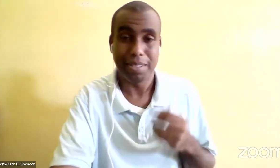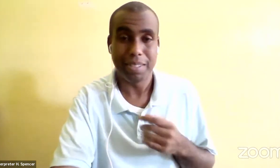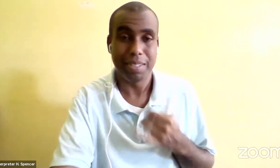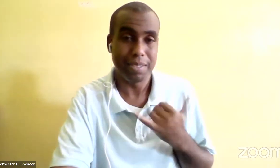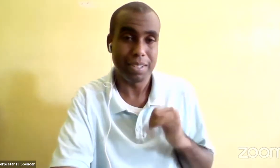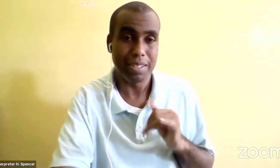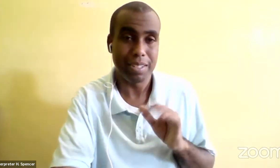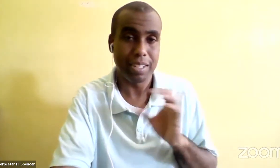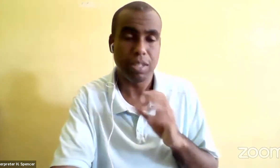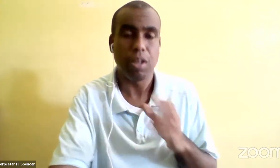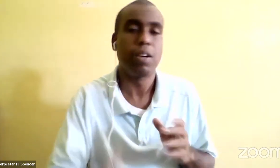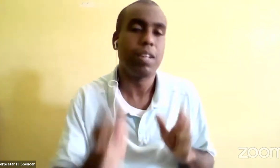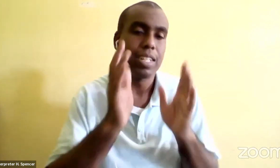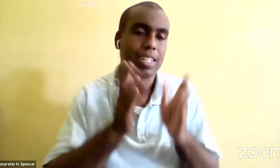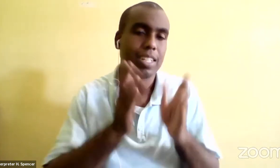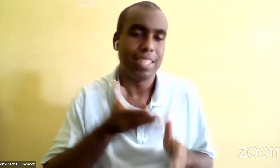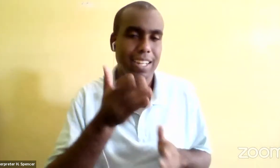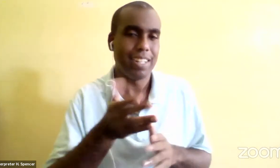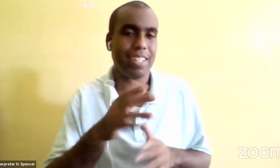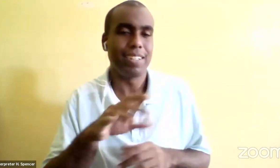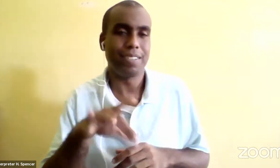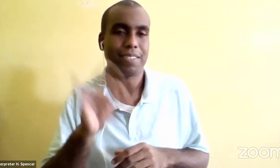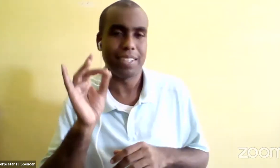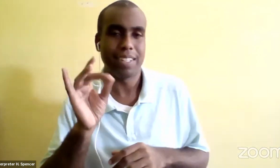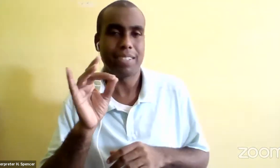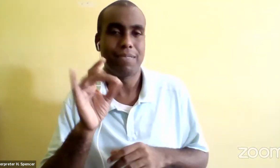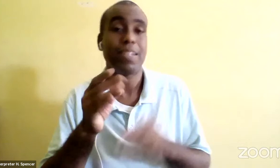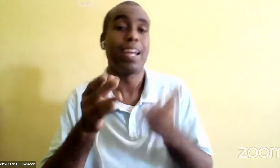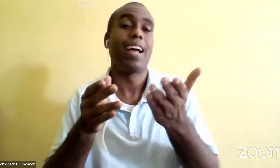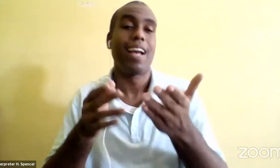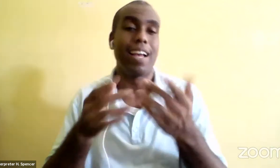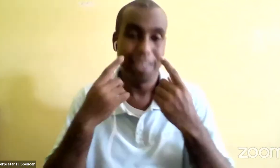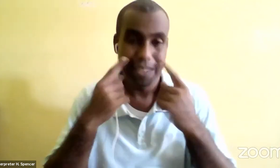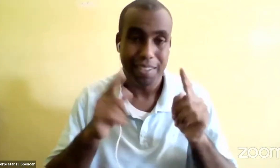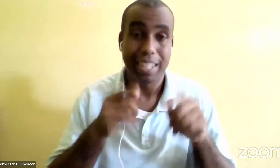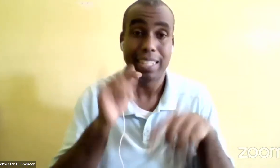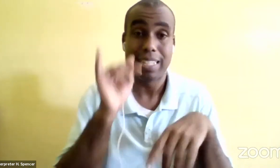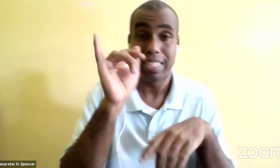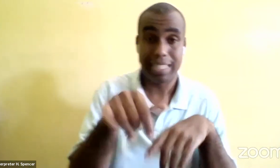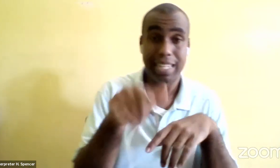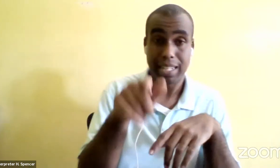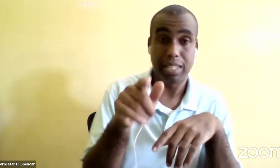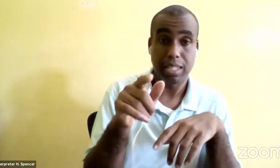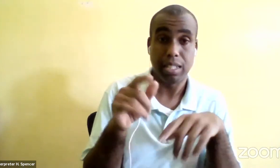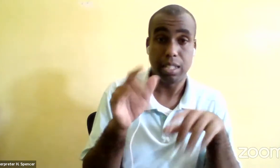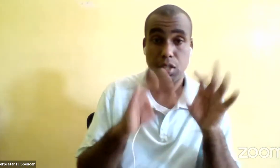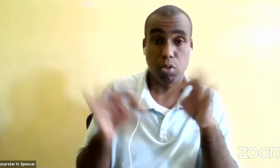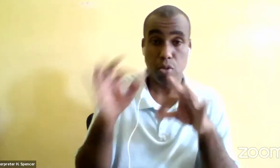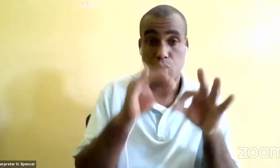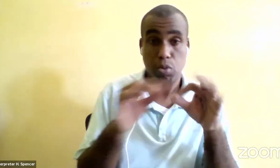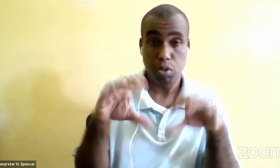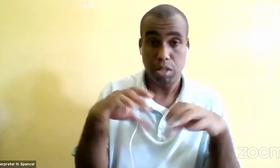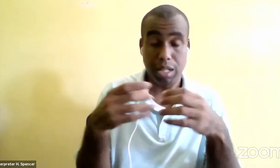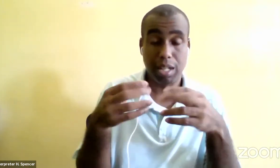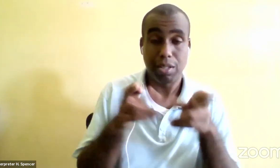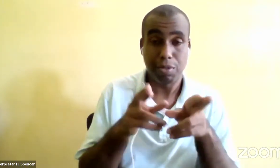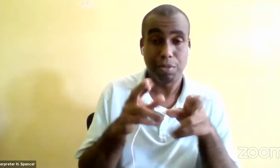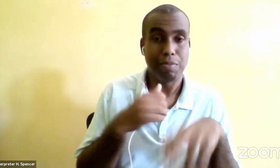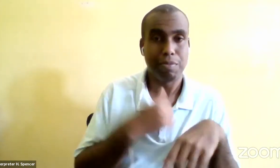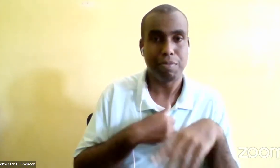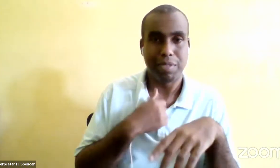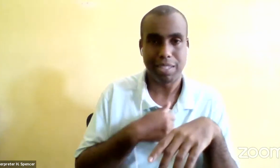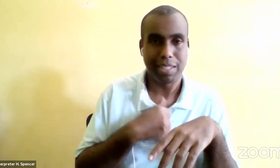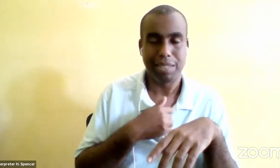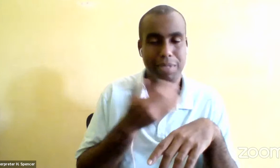Yes. So let's start with this. Right, so that's the Google Classroom. Sorry to be like, that's the